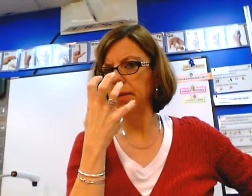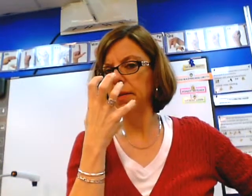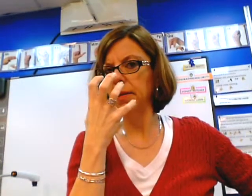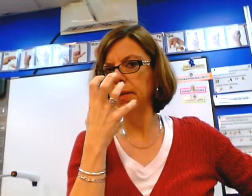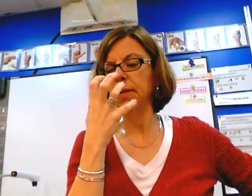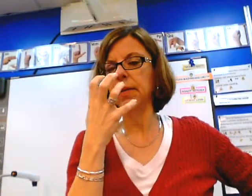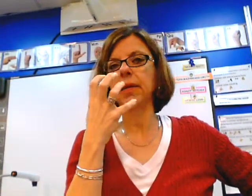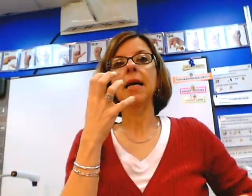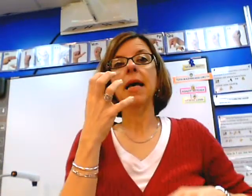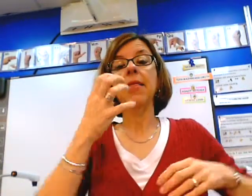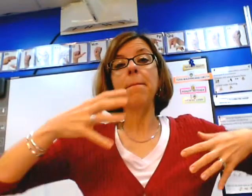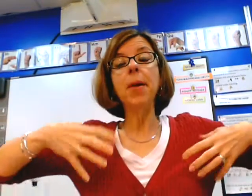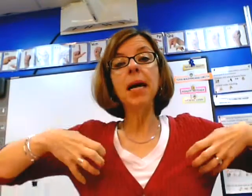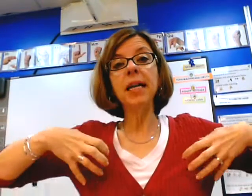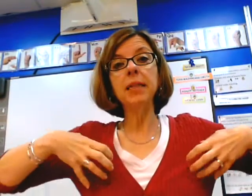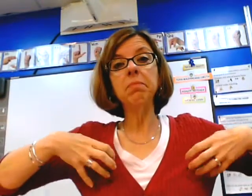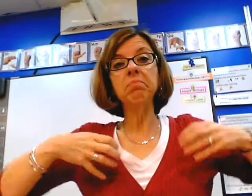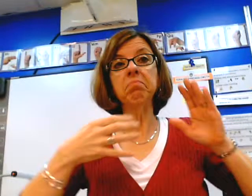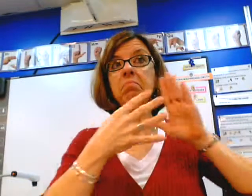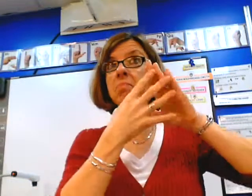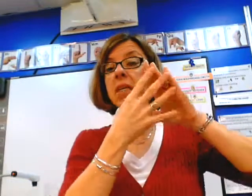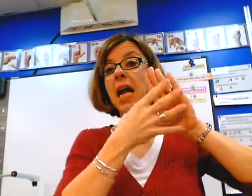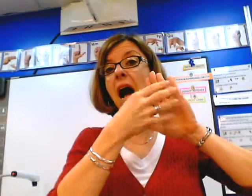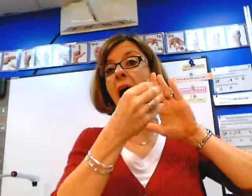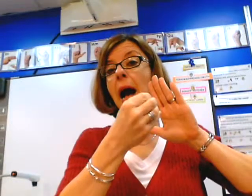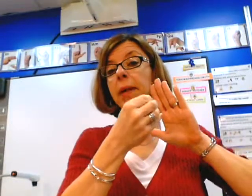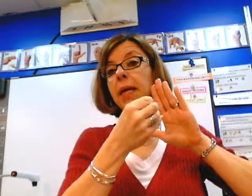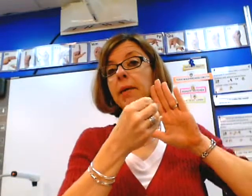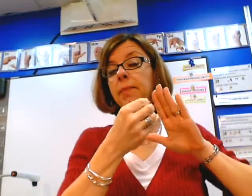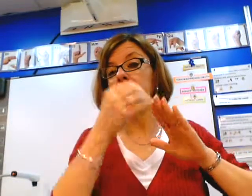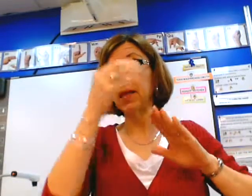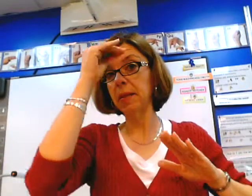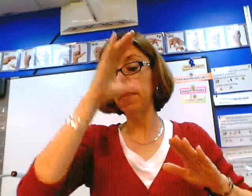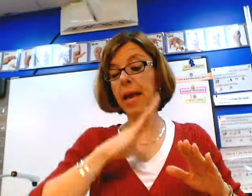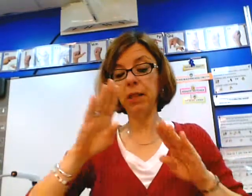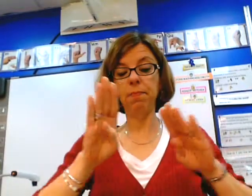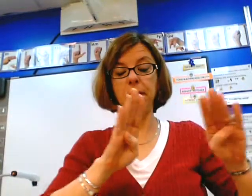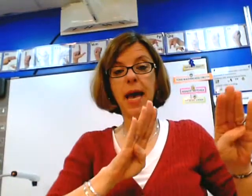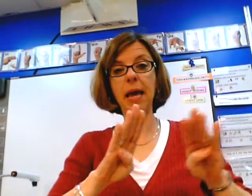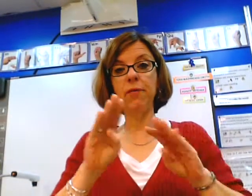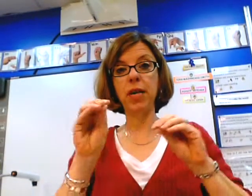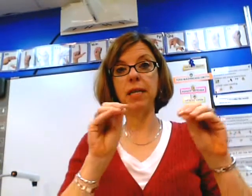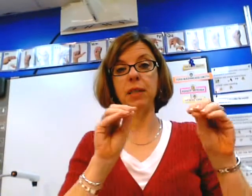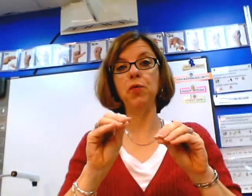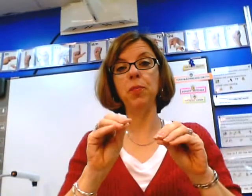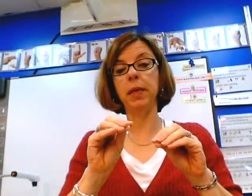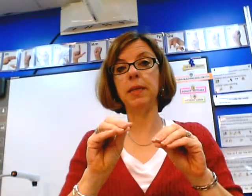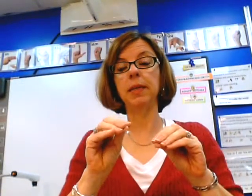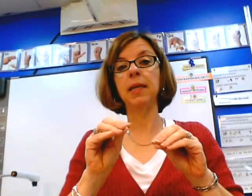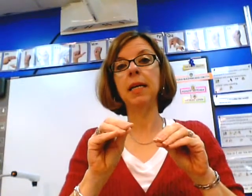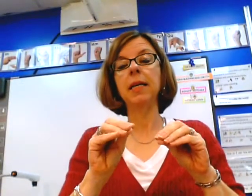mad, and the monkeys kind of copy the man's behavior and his